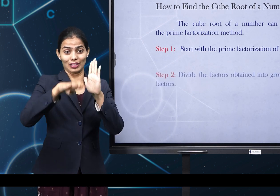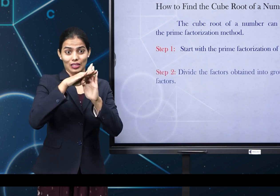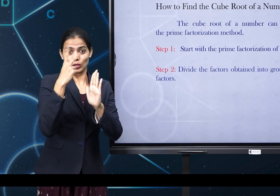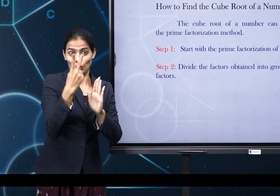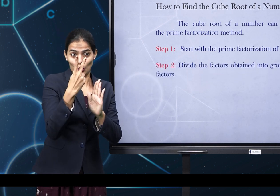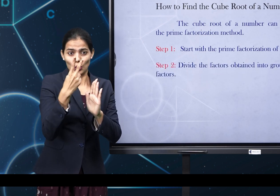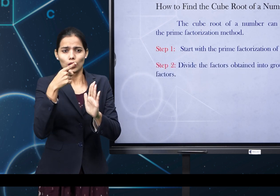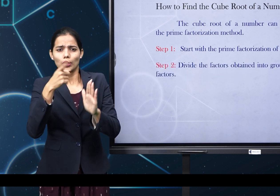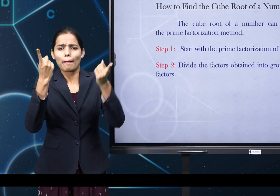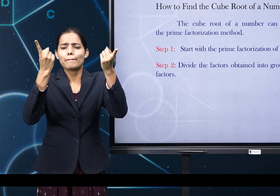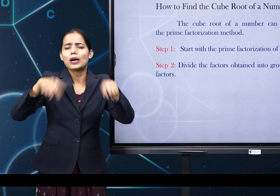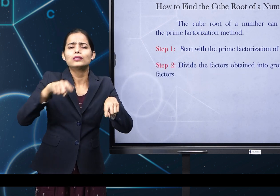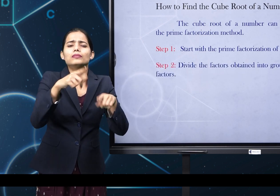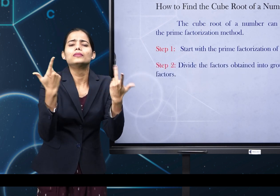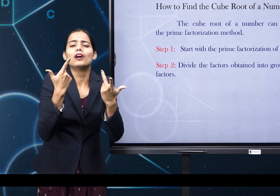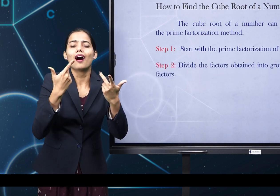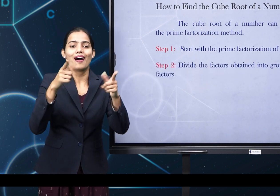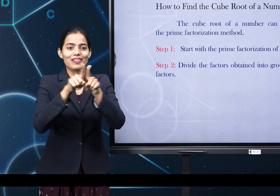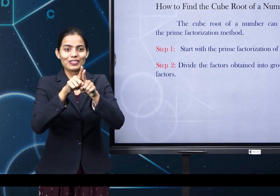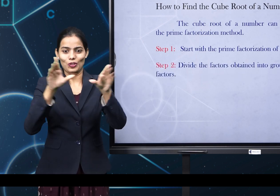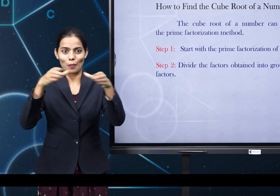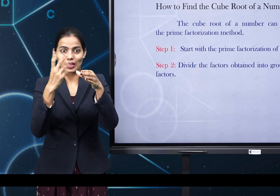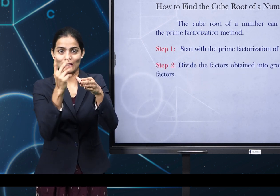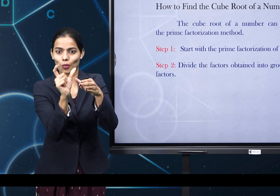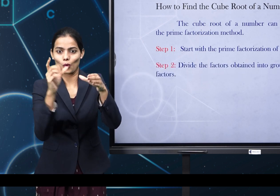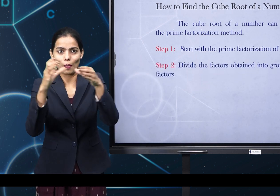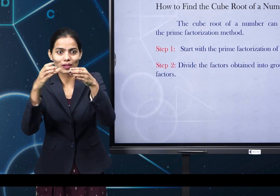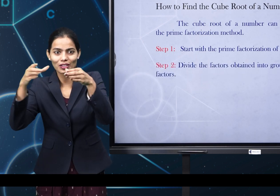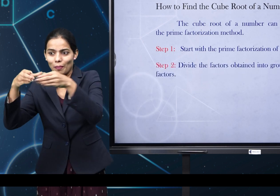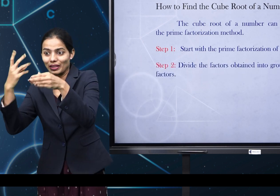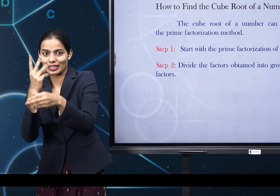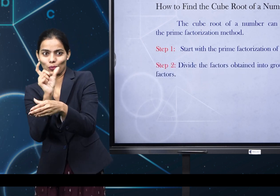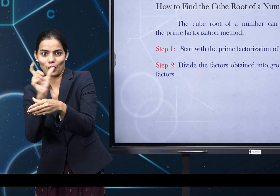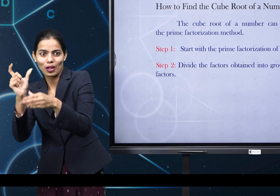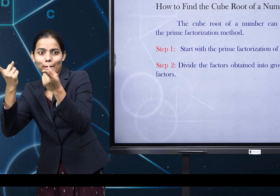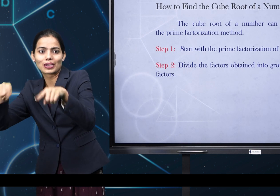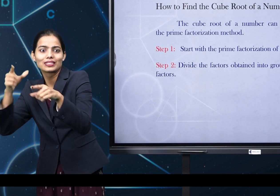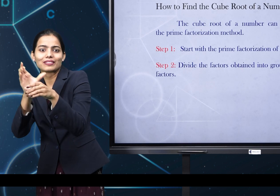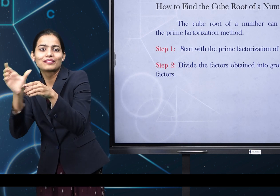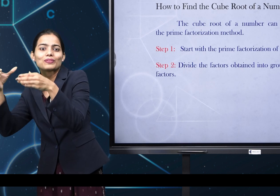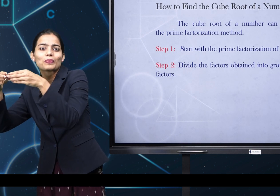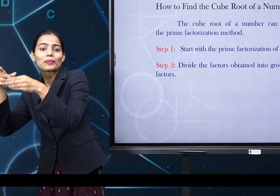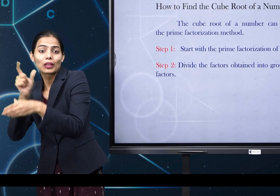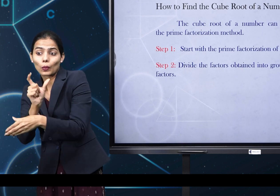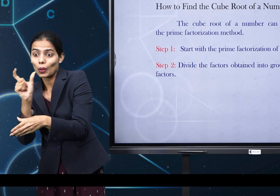Step 2. Then divide the factors obtained into groups containing 3 same factors.